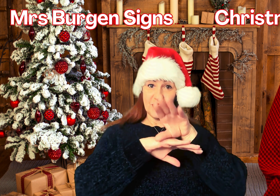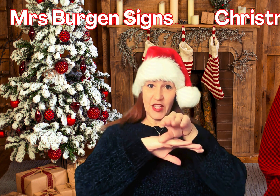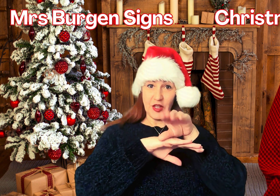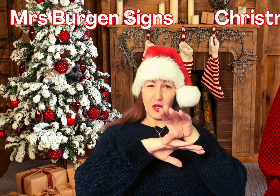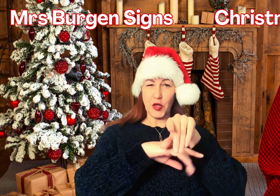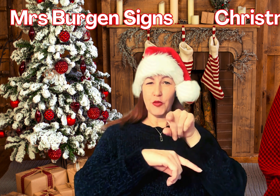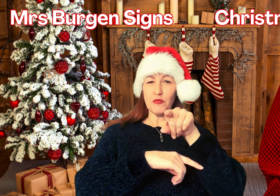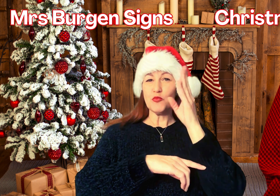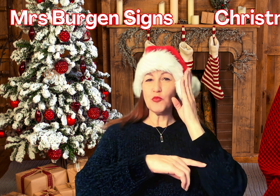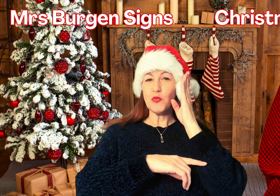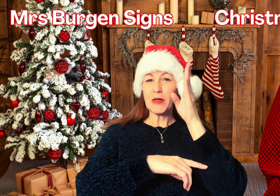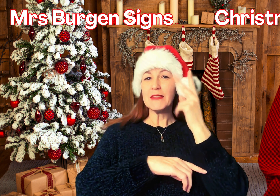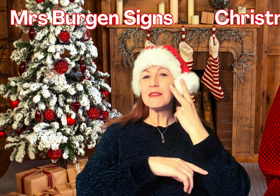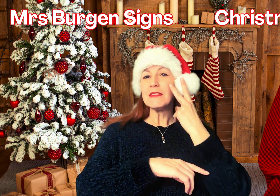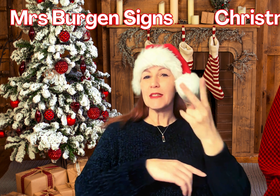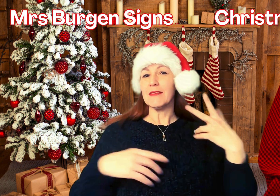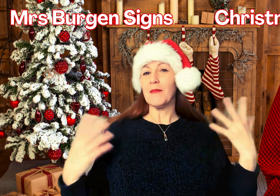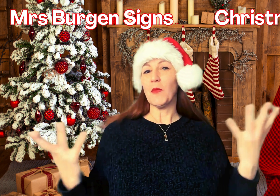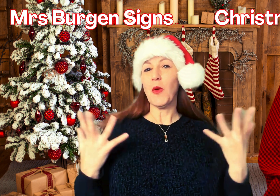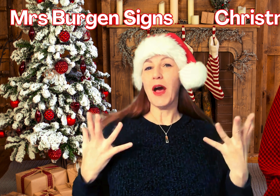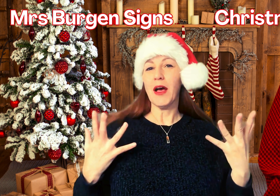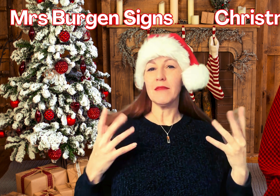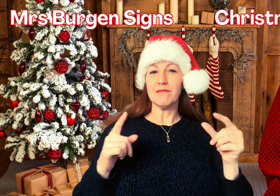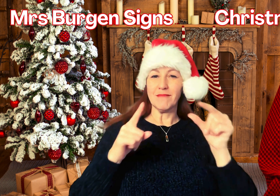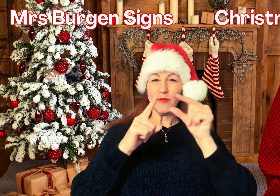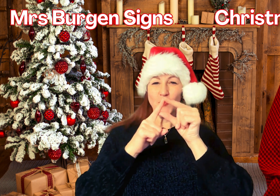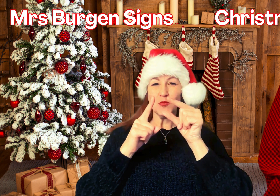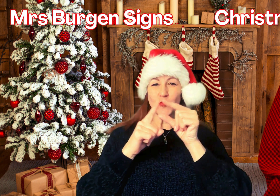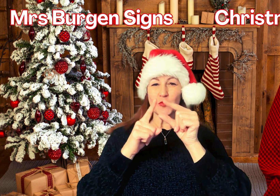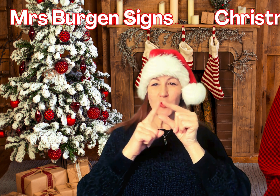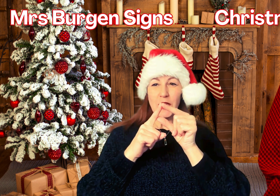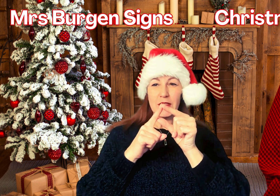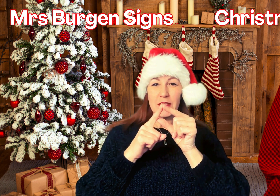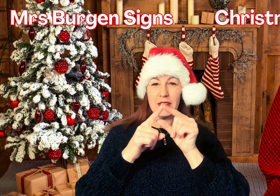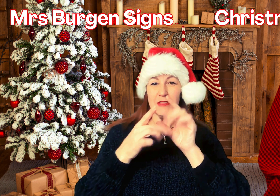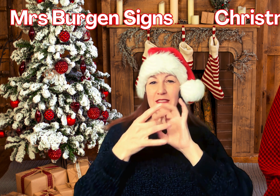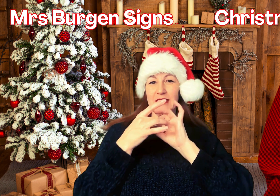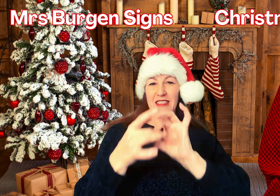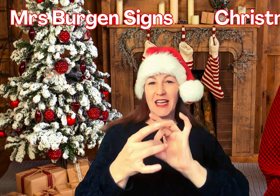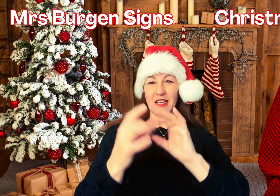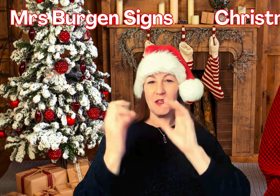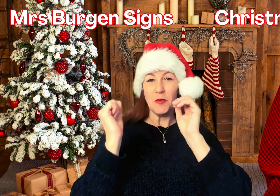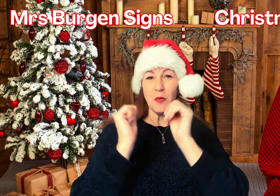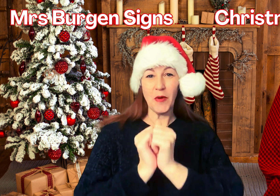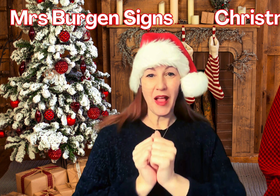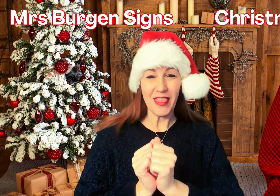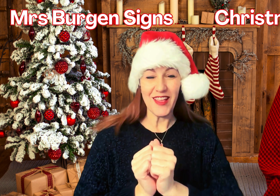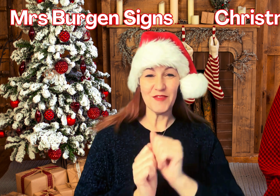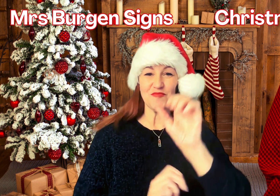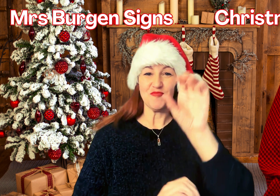This video, you're going to see words connected with